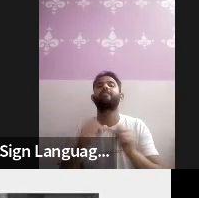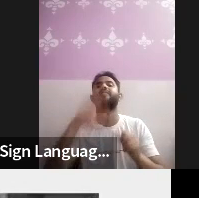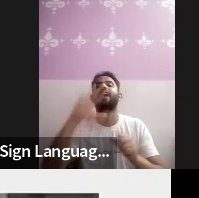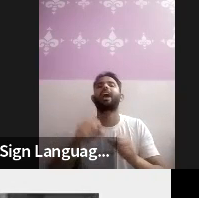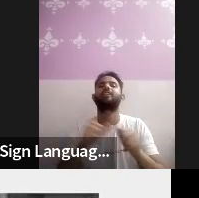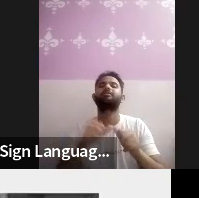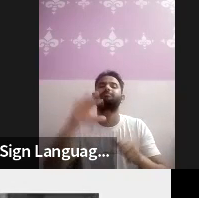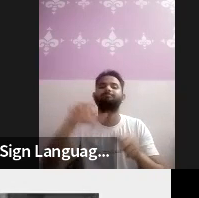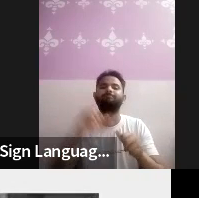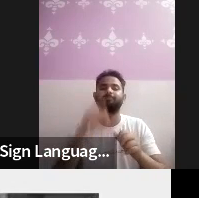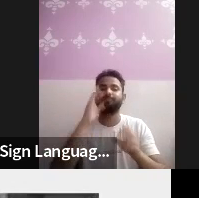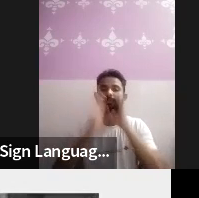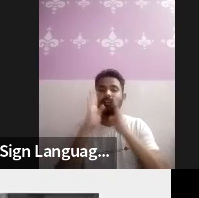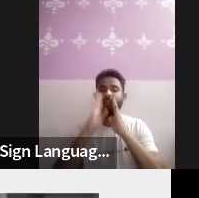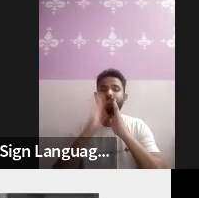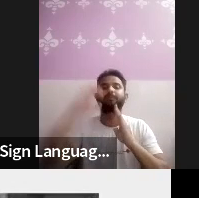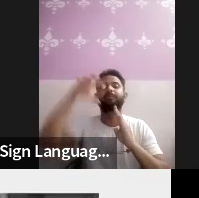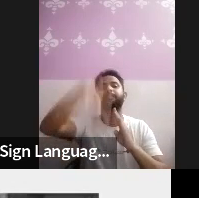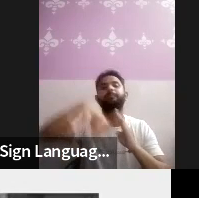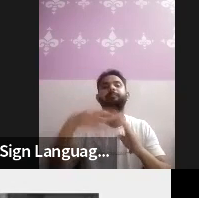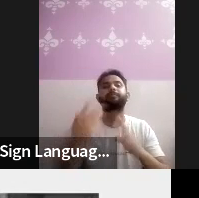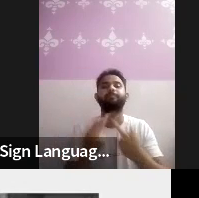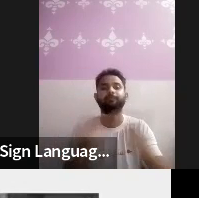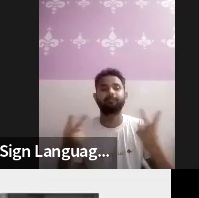tiles, you can see that these tiles are not